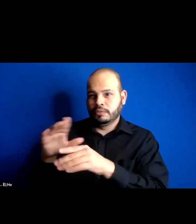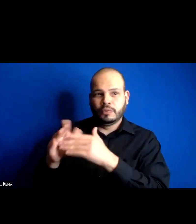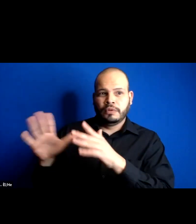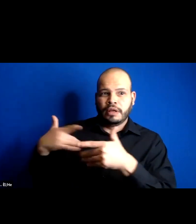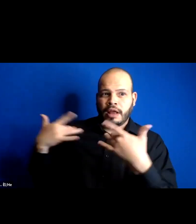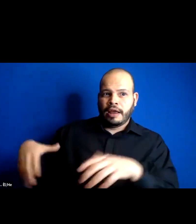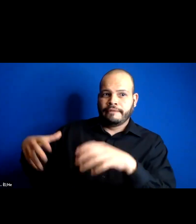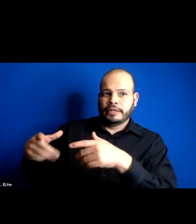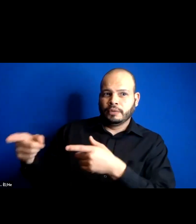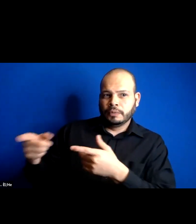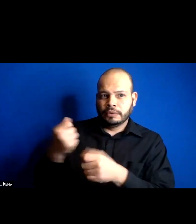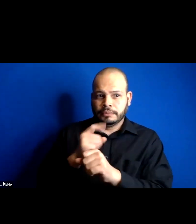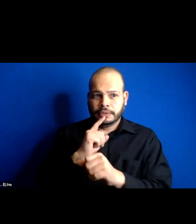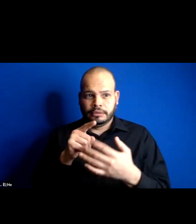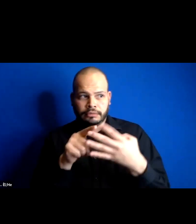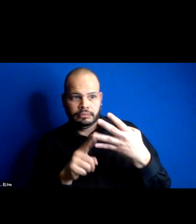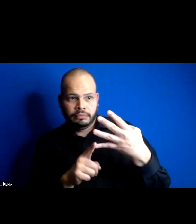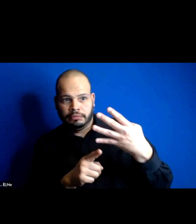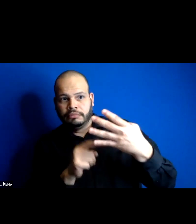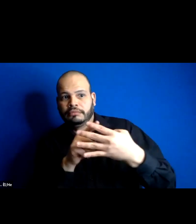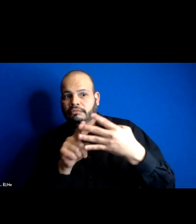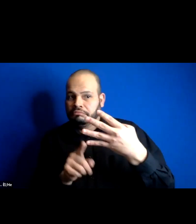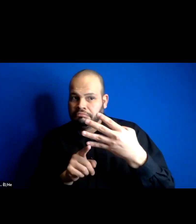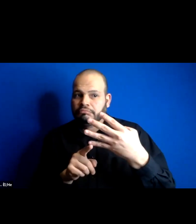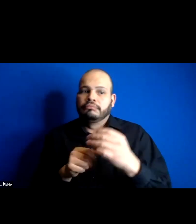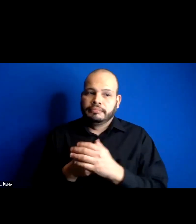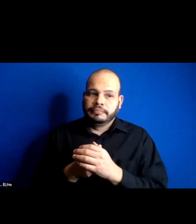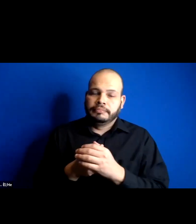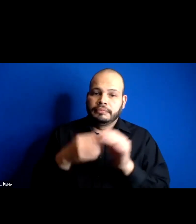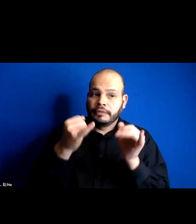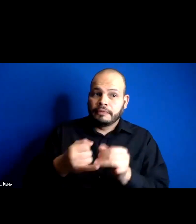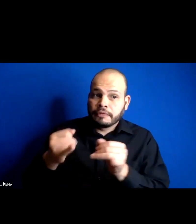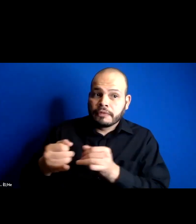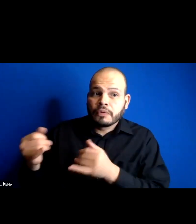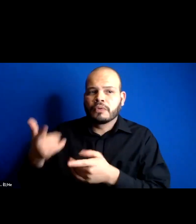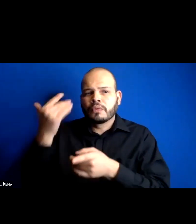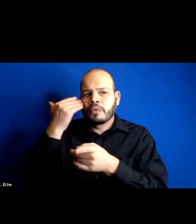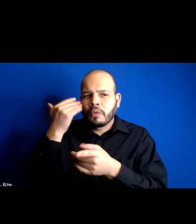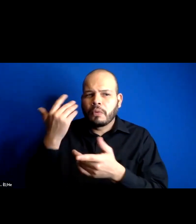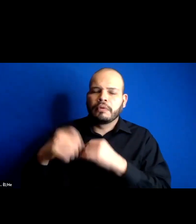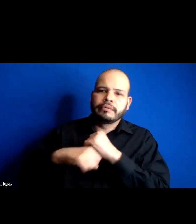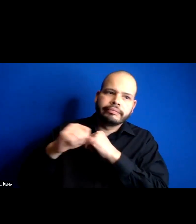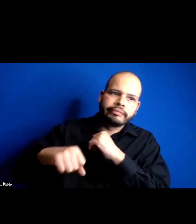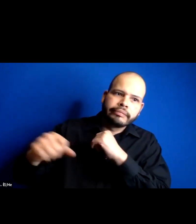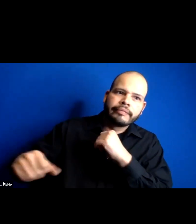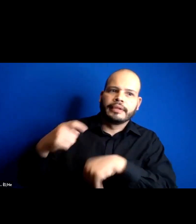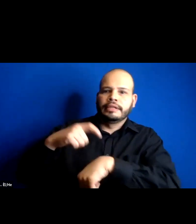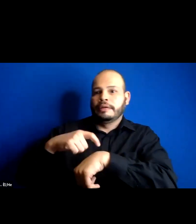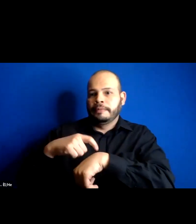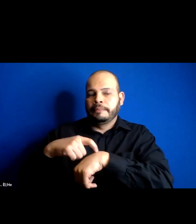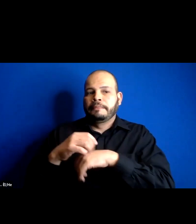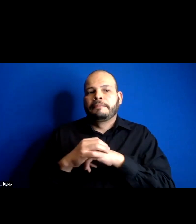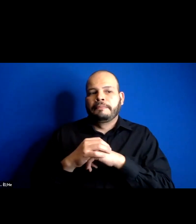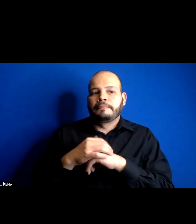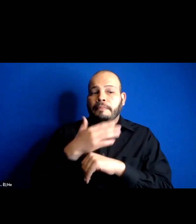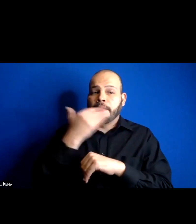if these dates work for each of us. I know it means a little more time, but I think it's a better idea than